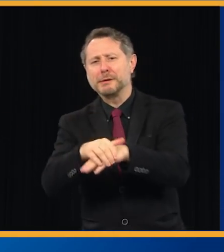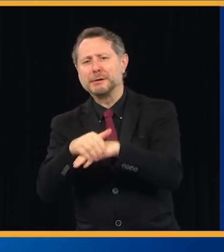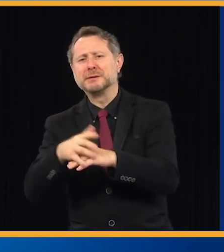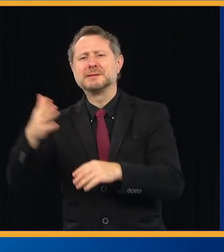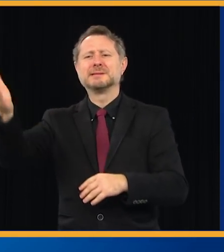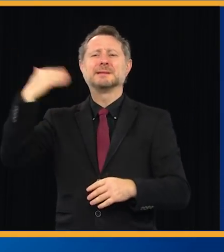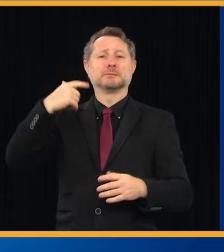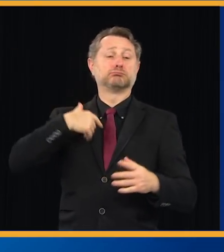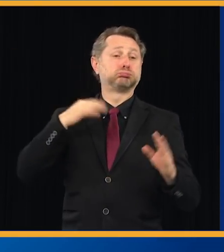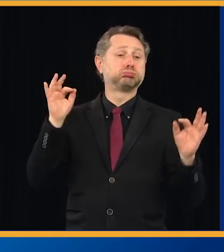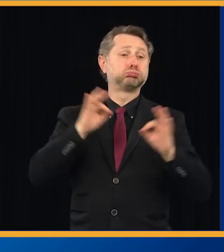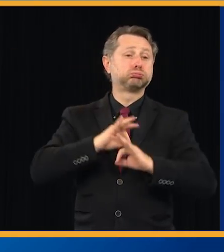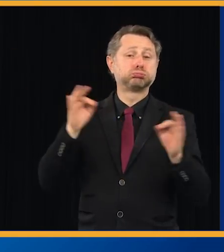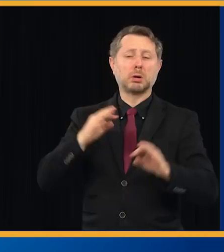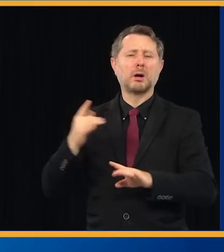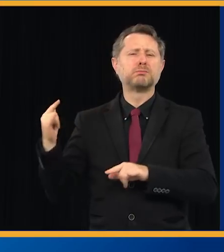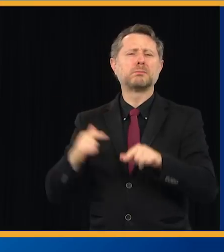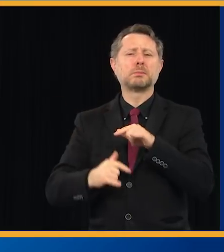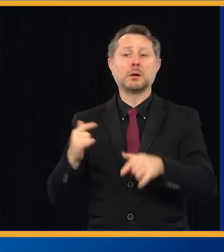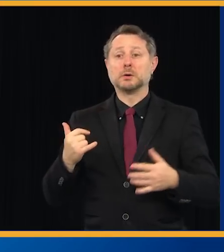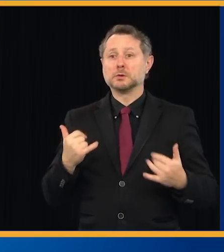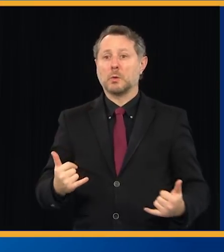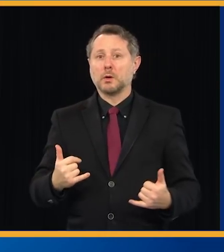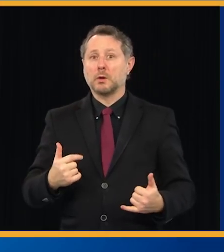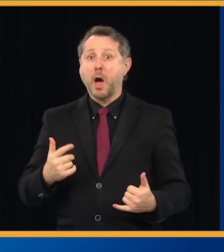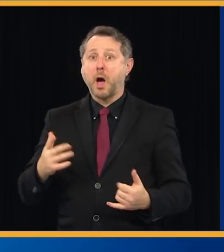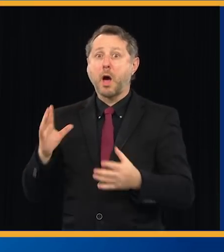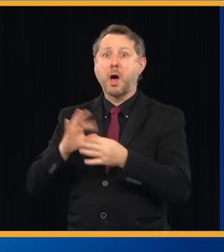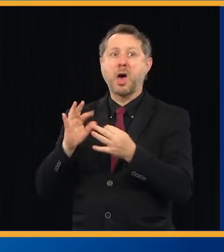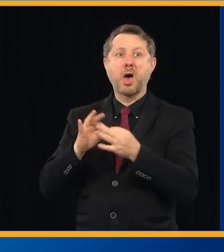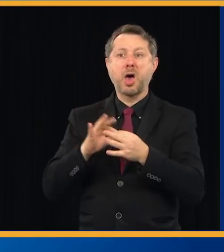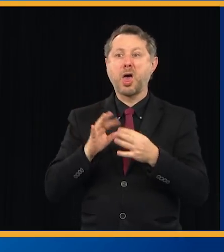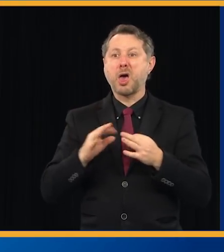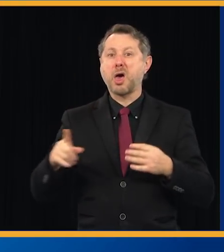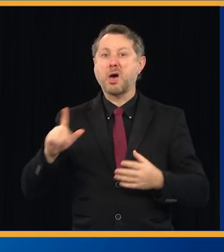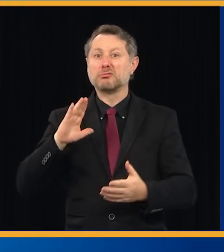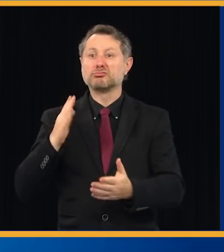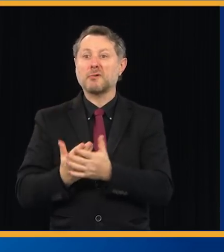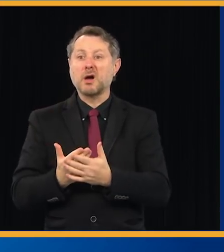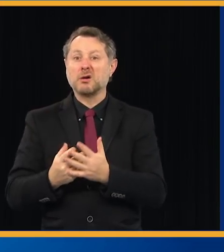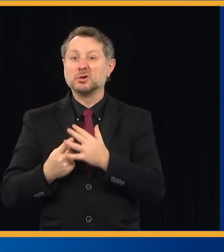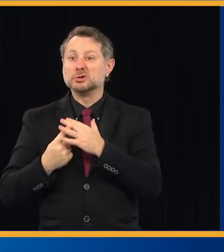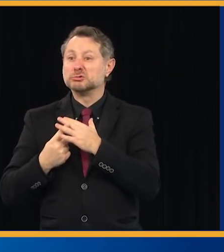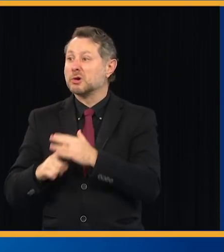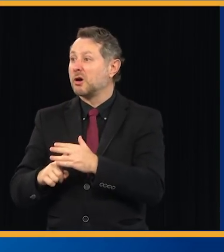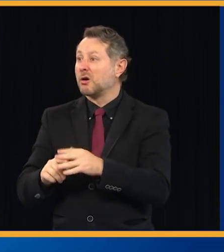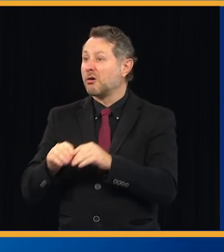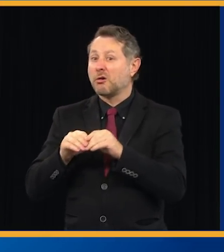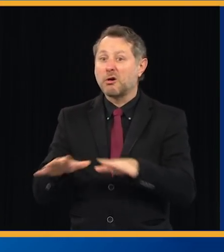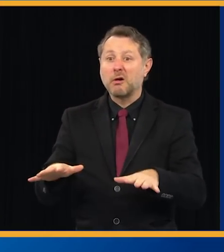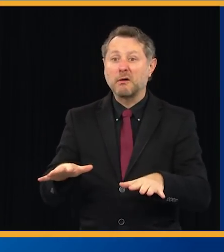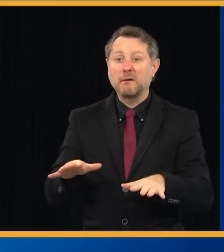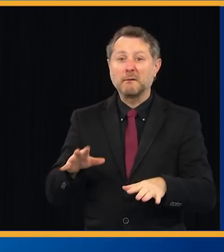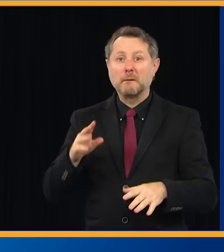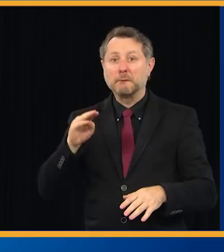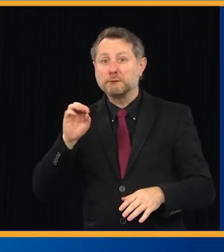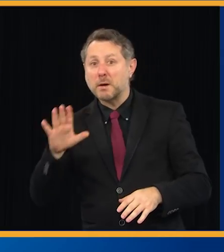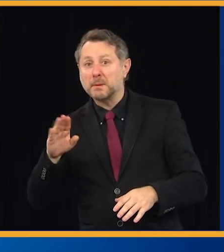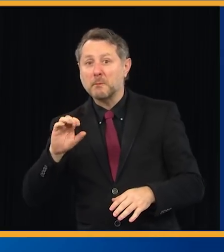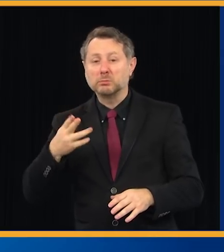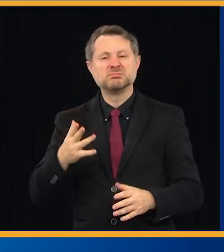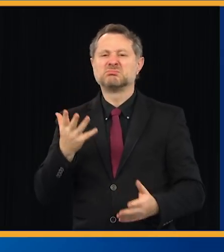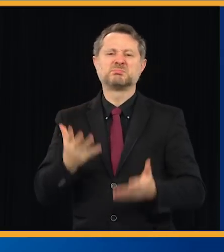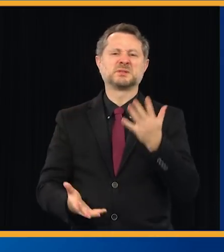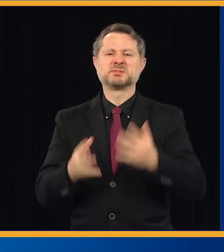saying that the virus may not have come just in February, March. The virus may have come late last year. They're